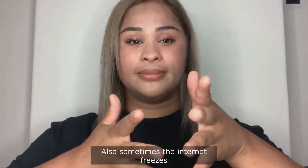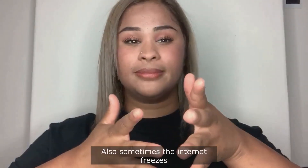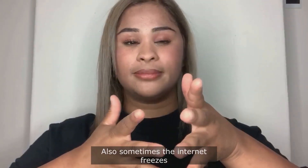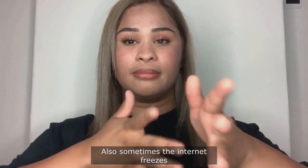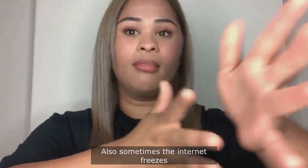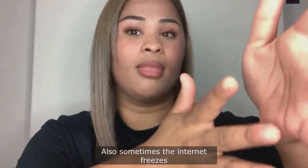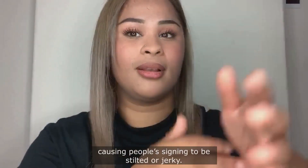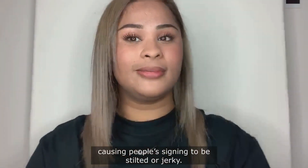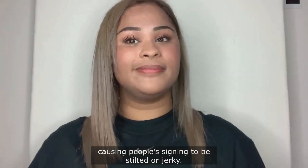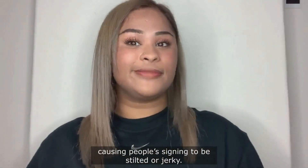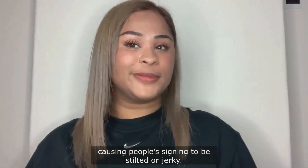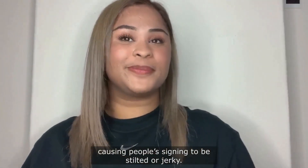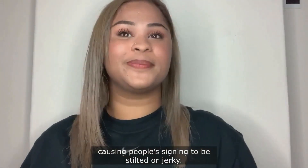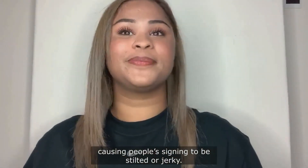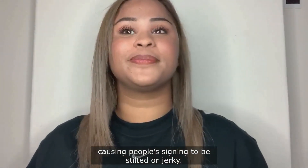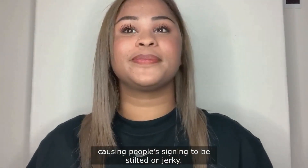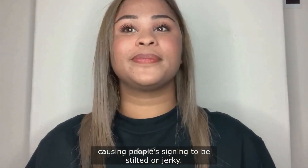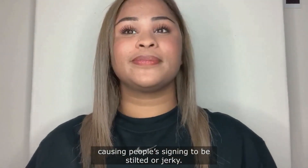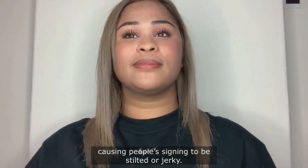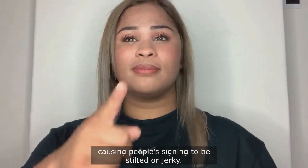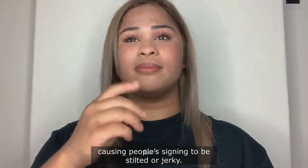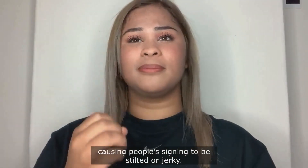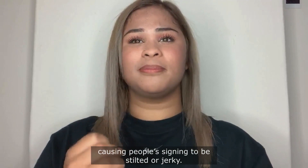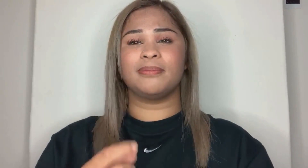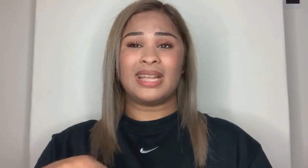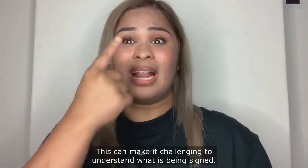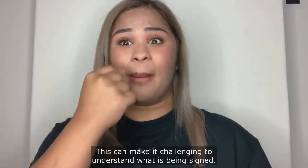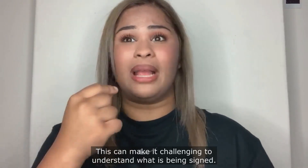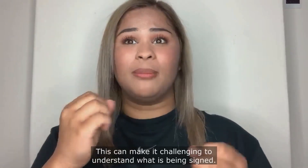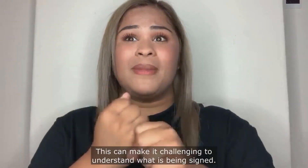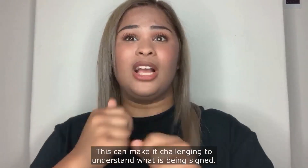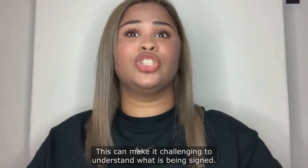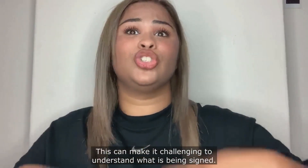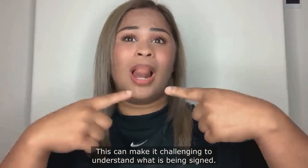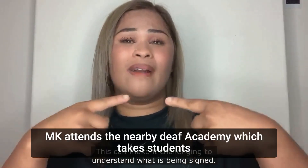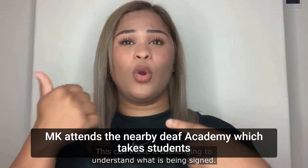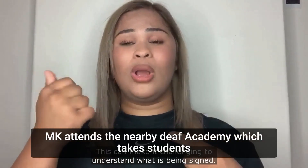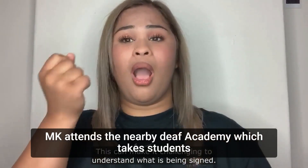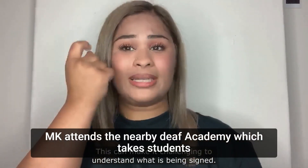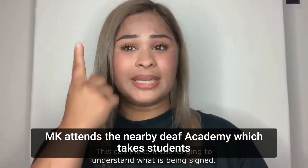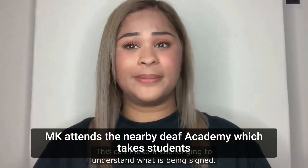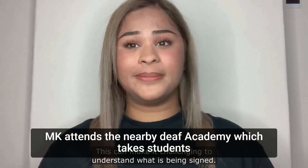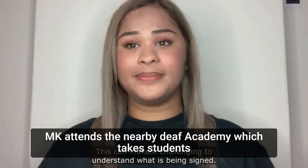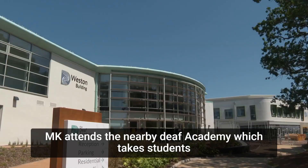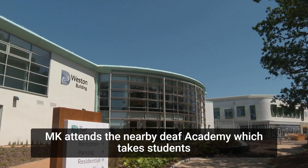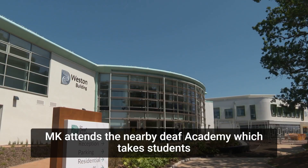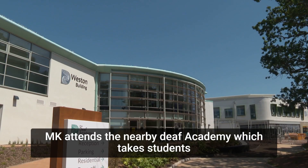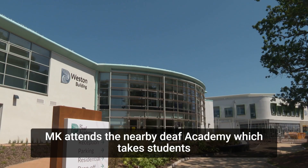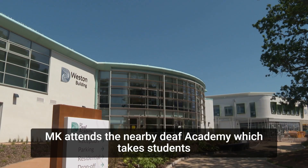causing people's signing to be stilted or jerky. This can make it challenging to understand what is being signed. MK attends